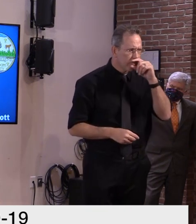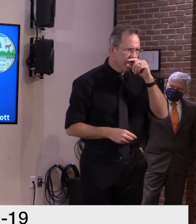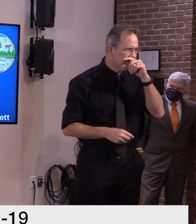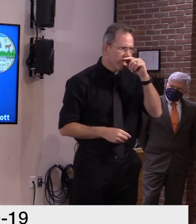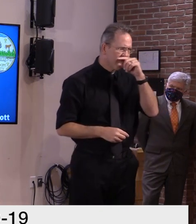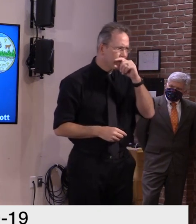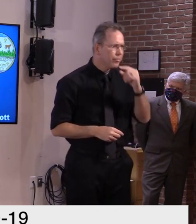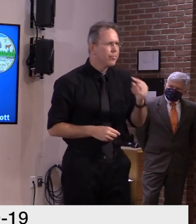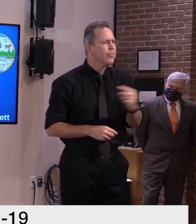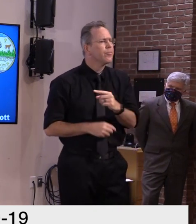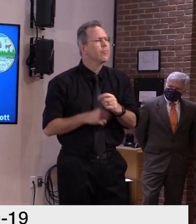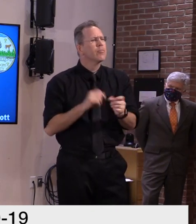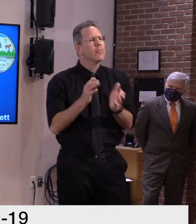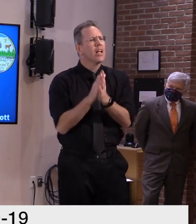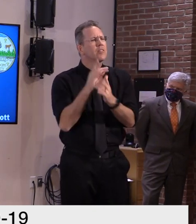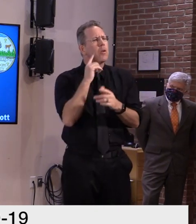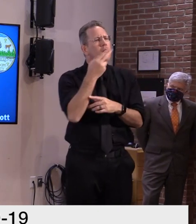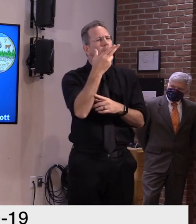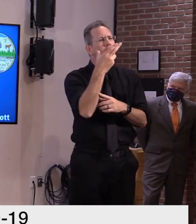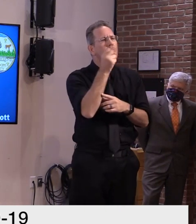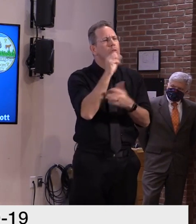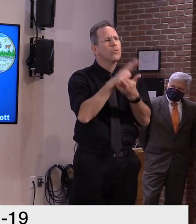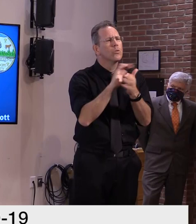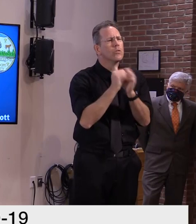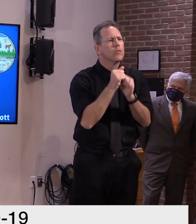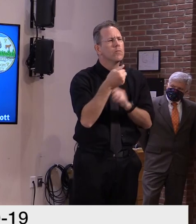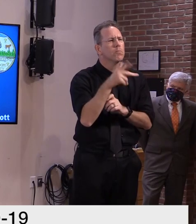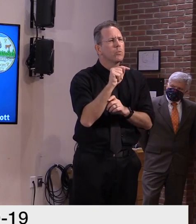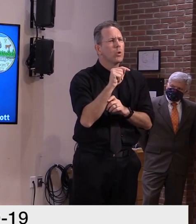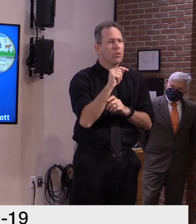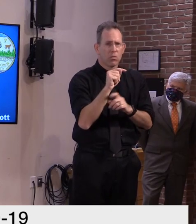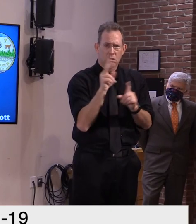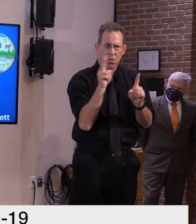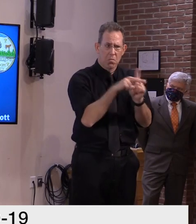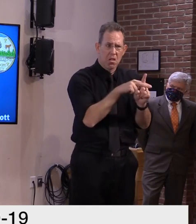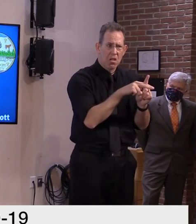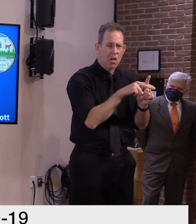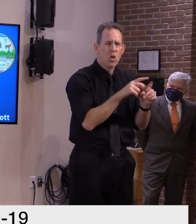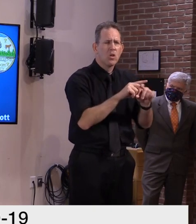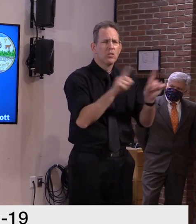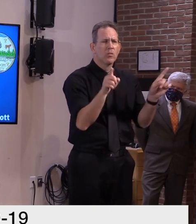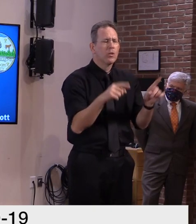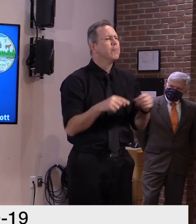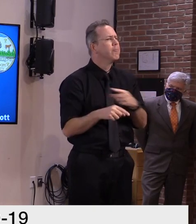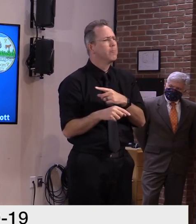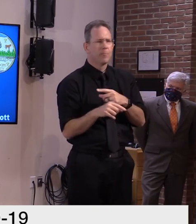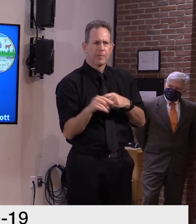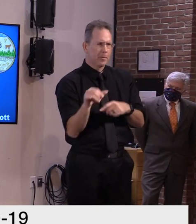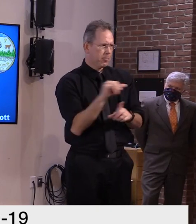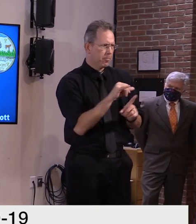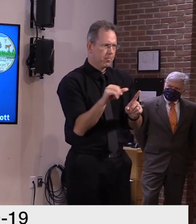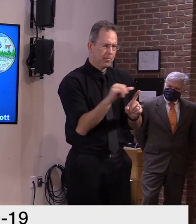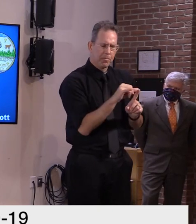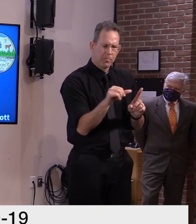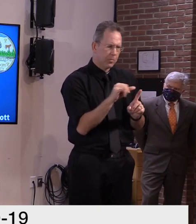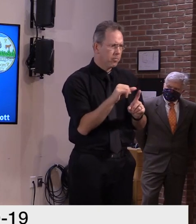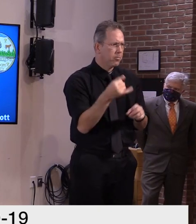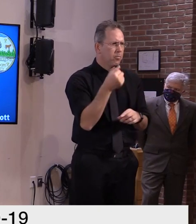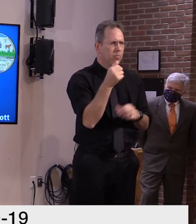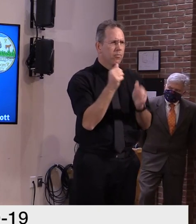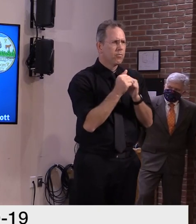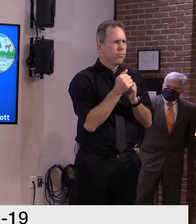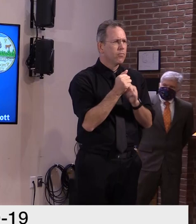Middle schools are included under the school-based sports guidance. Also understanding that in some communities, elementary and middle